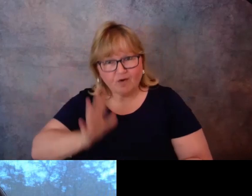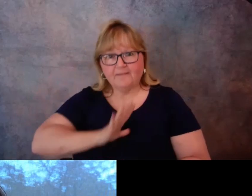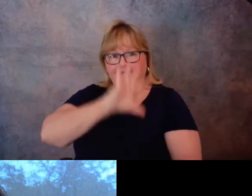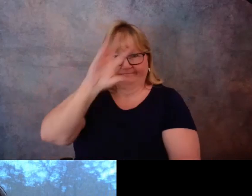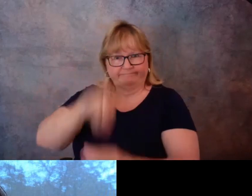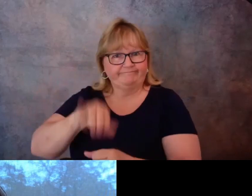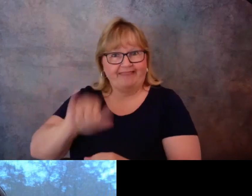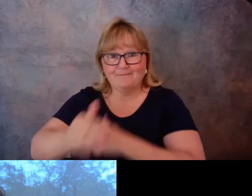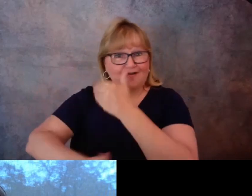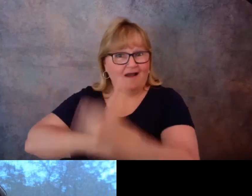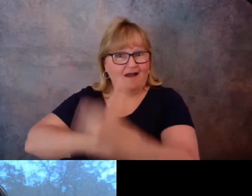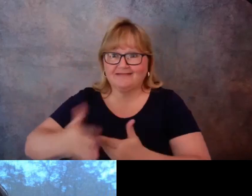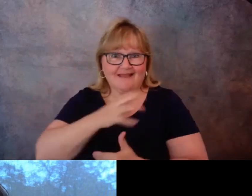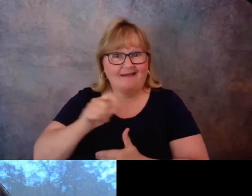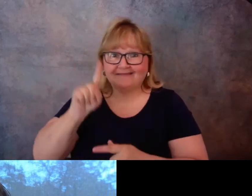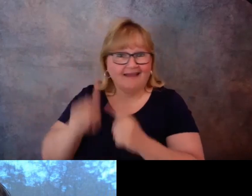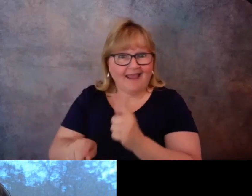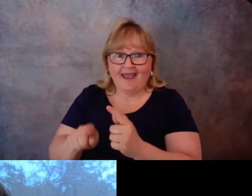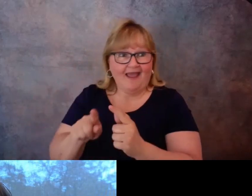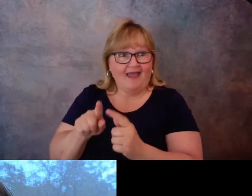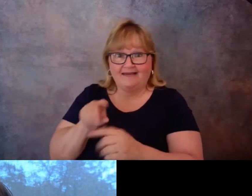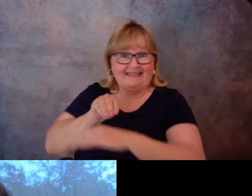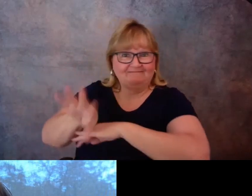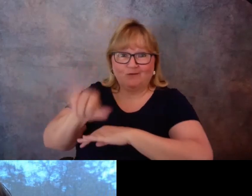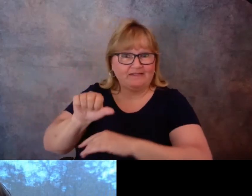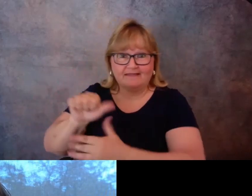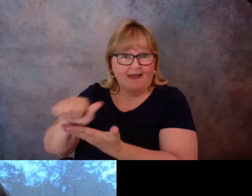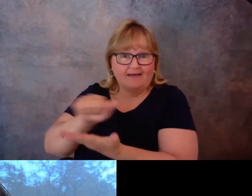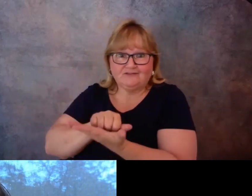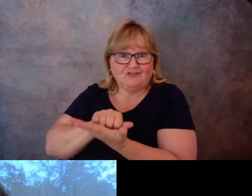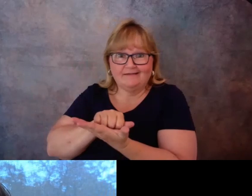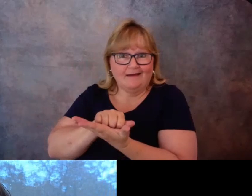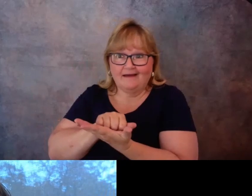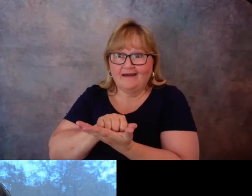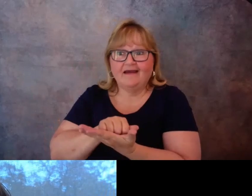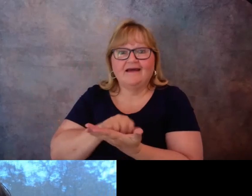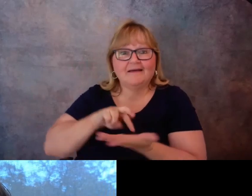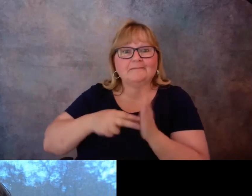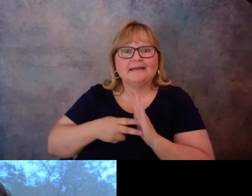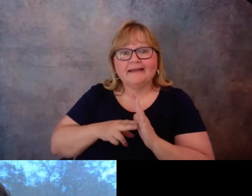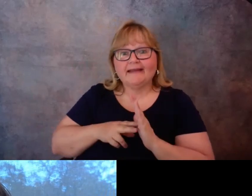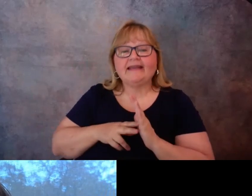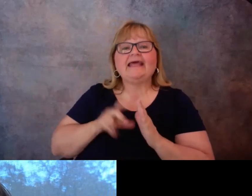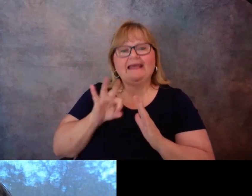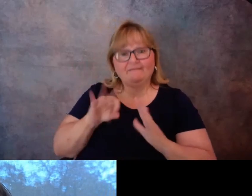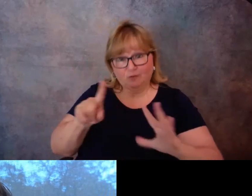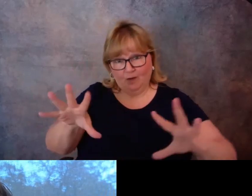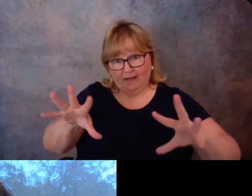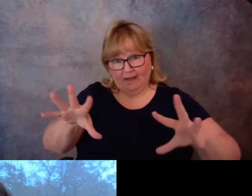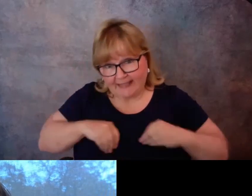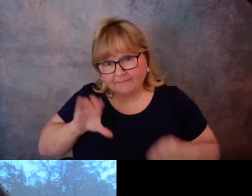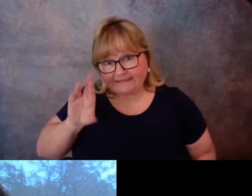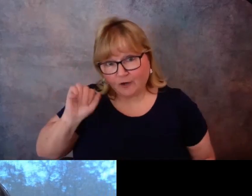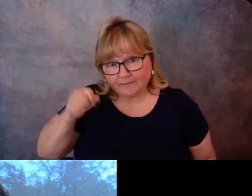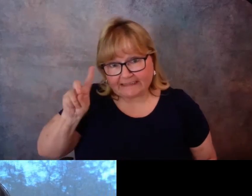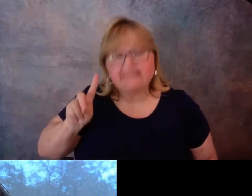it cannot shape the agenda. So you can only be in that process if you ratify the